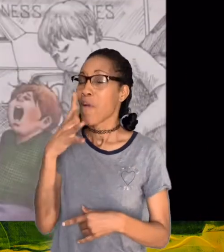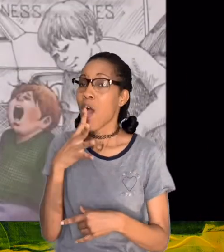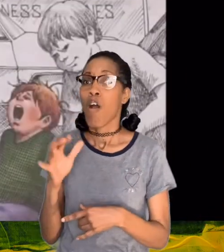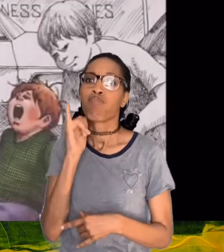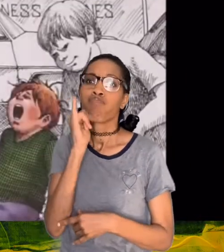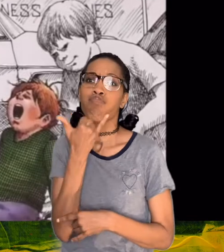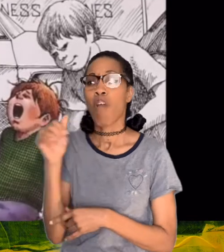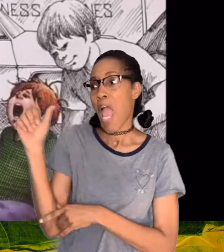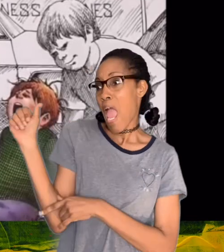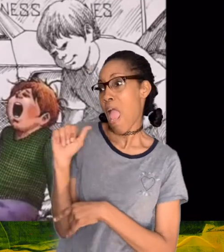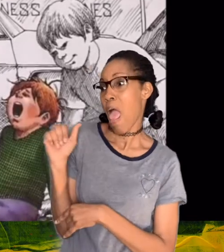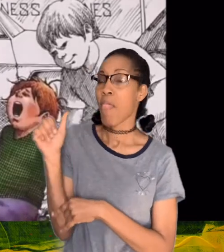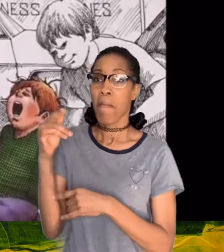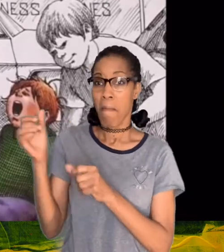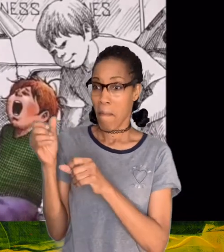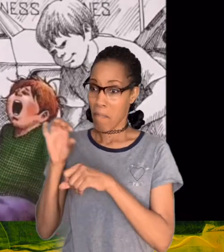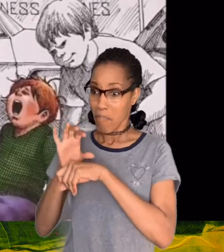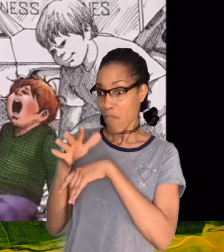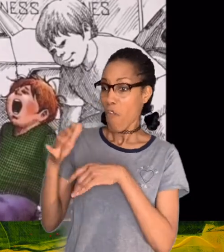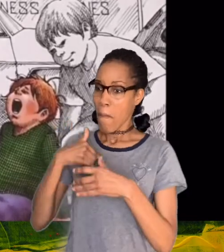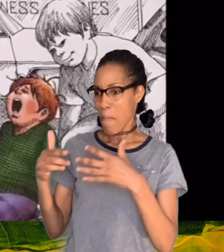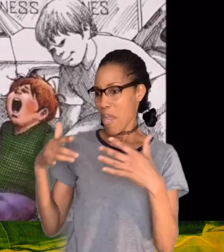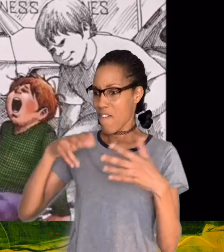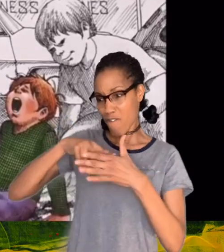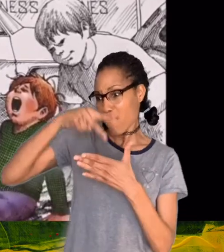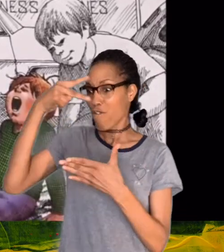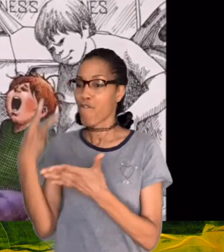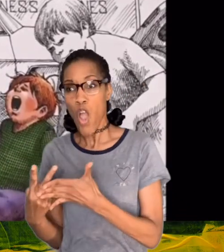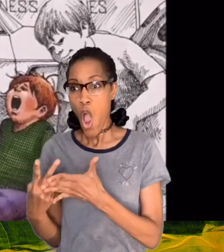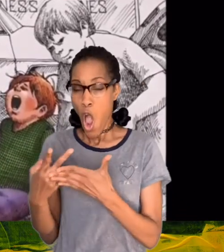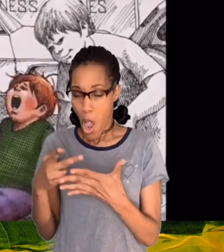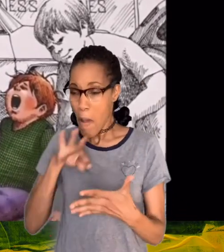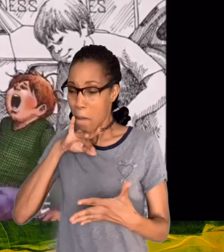said, I'm going to Australia.